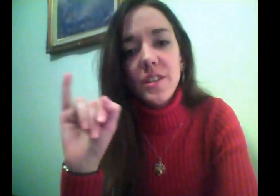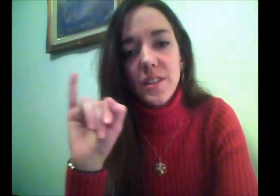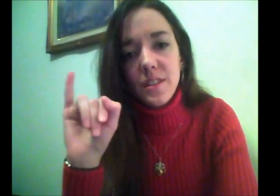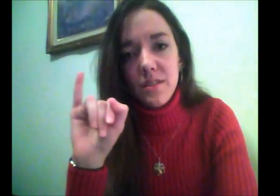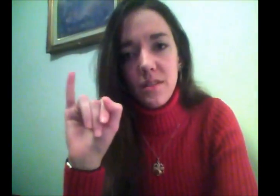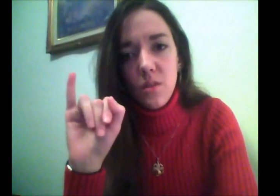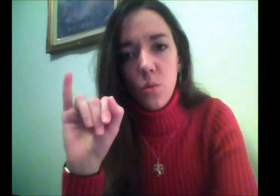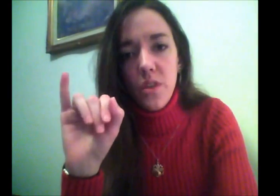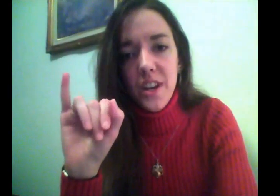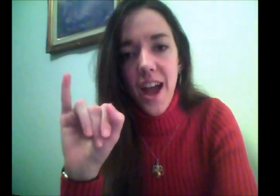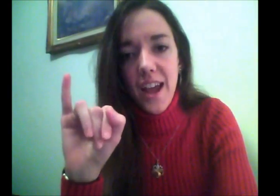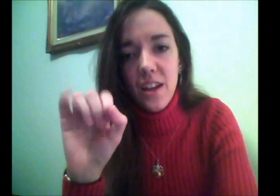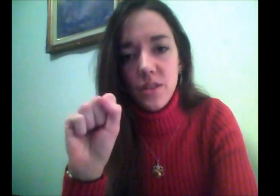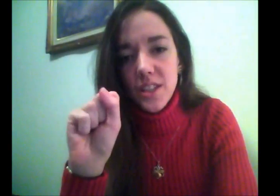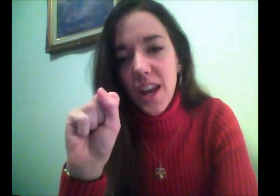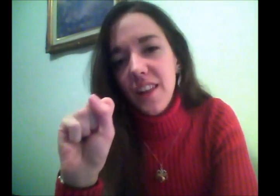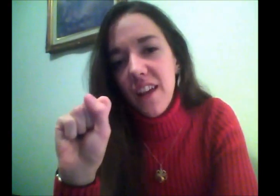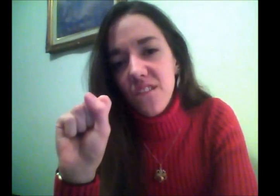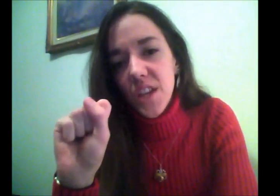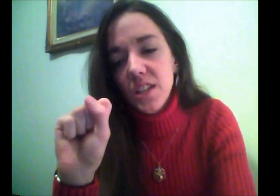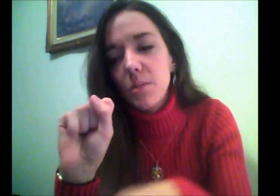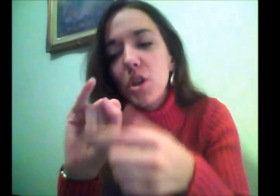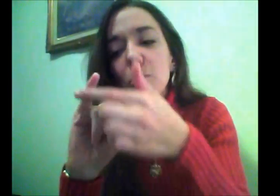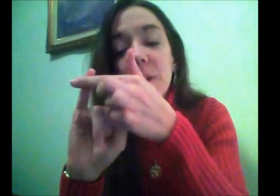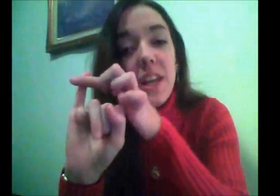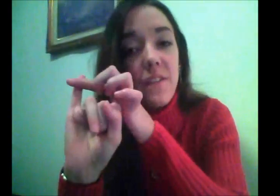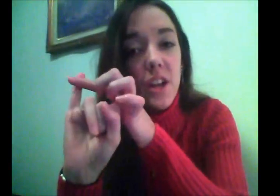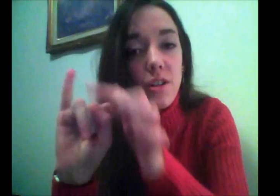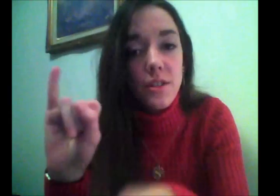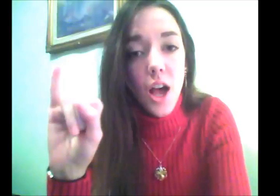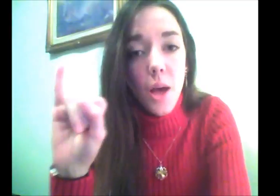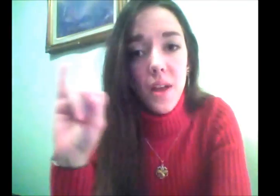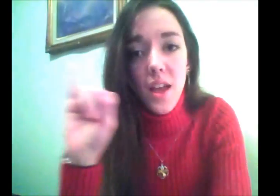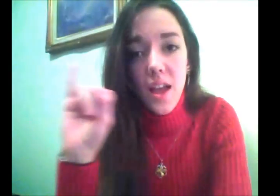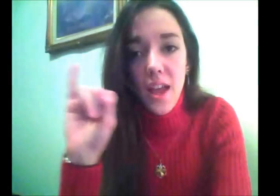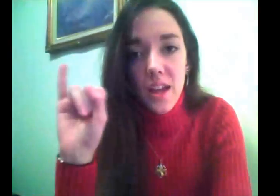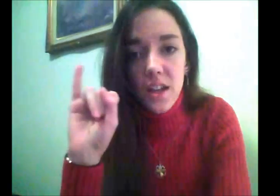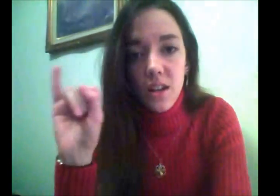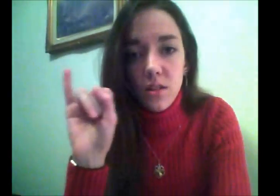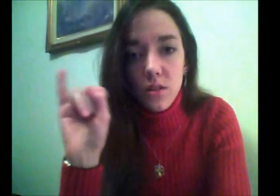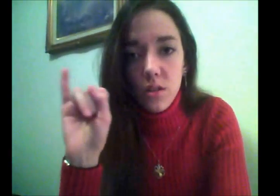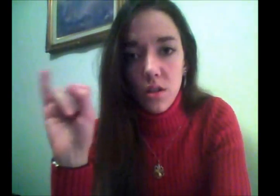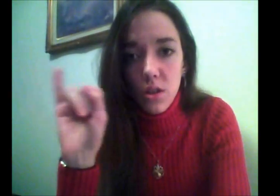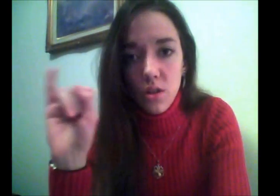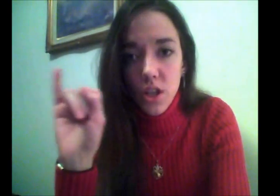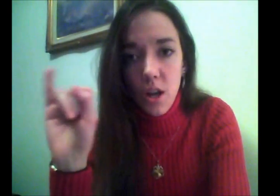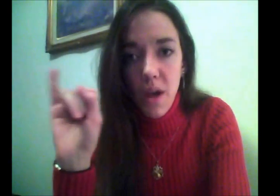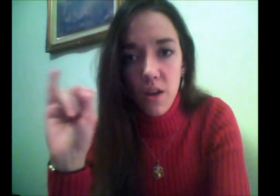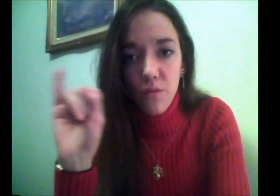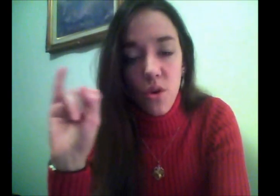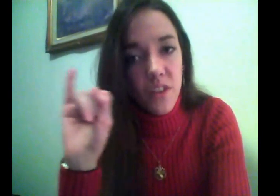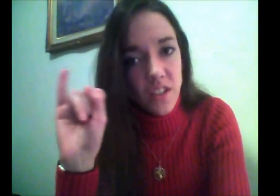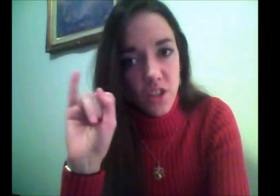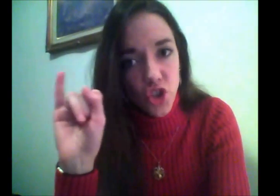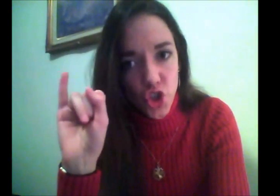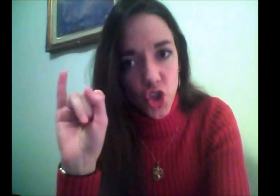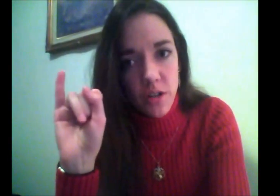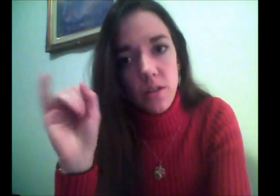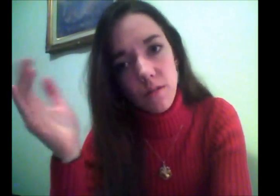Insurance with an I. It's kind of like a fist, but your pinky finger is up and you shake it back and forth. This is insurance.